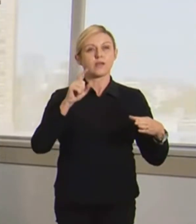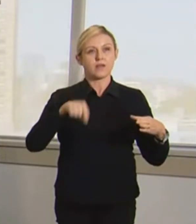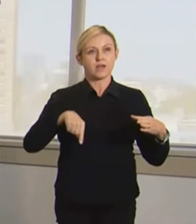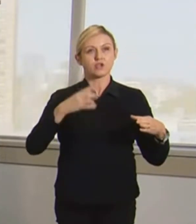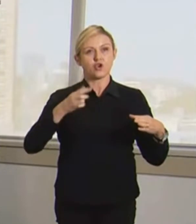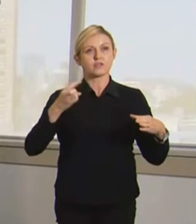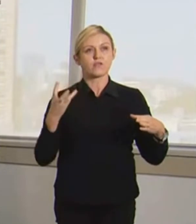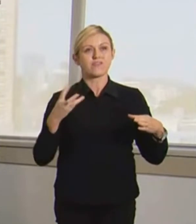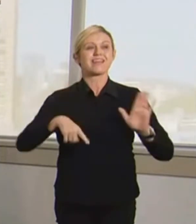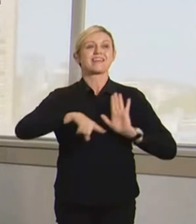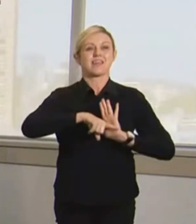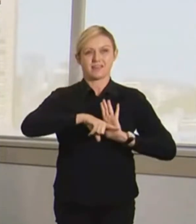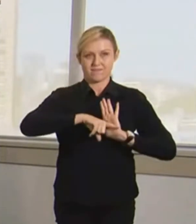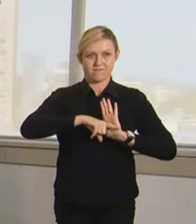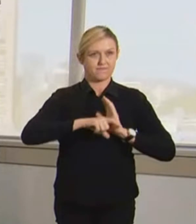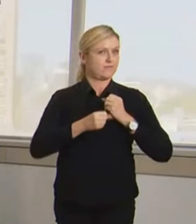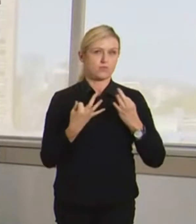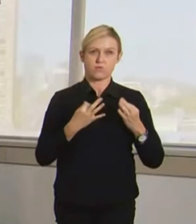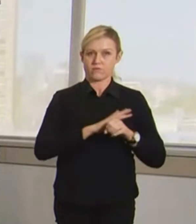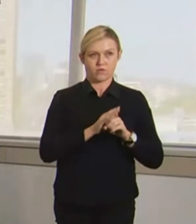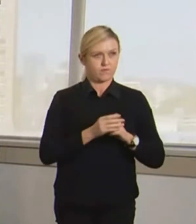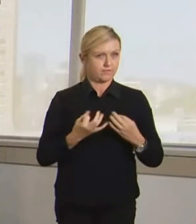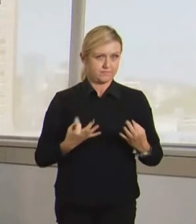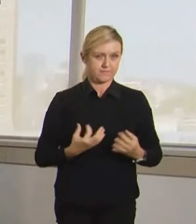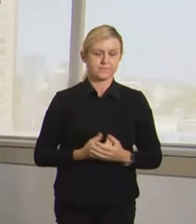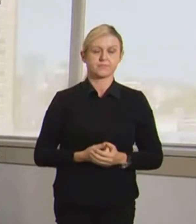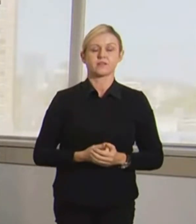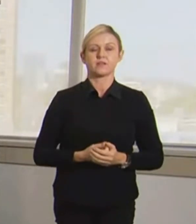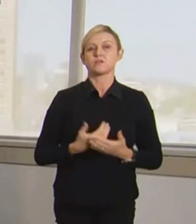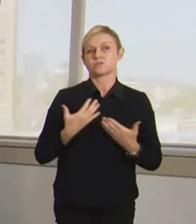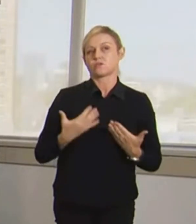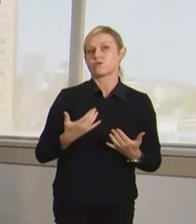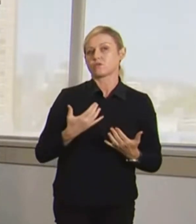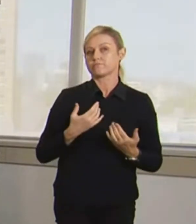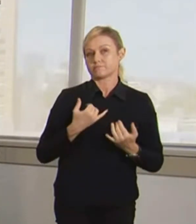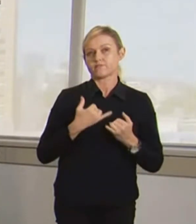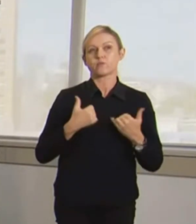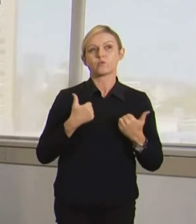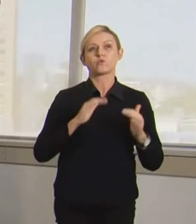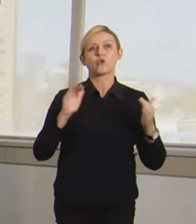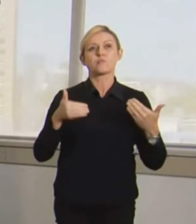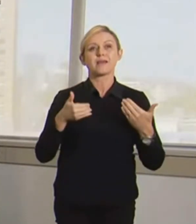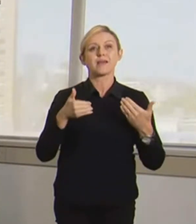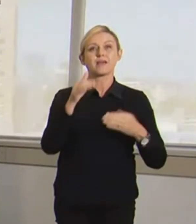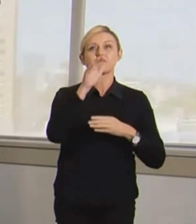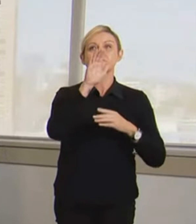240,093 have tested negative. So it is a very positive outcome compared to other parts of the